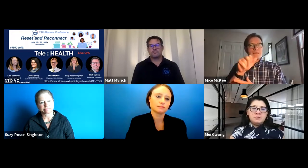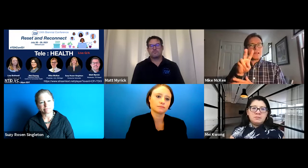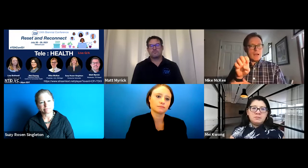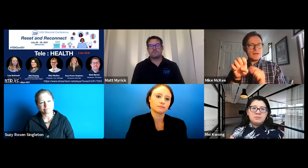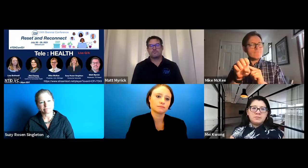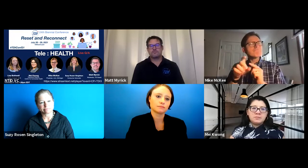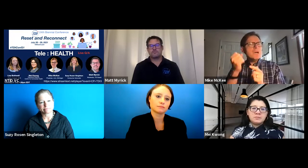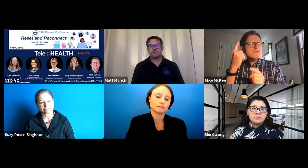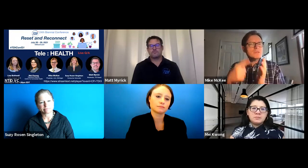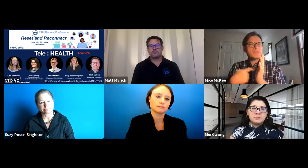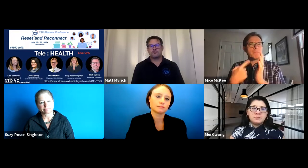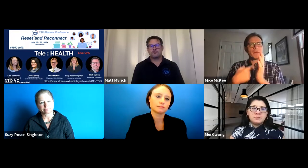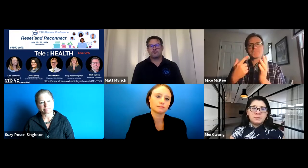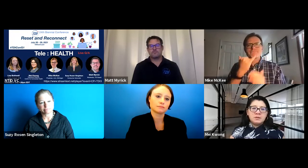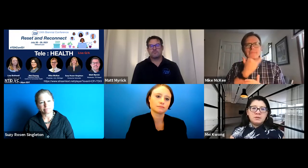sometimes